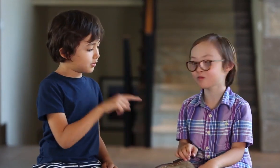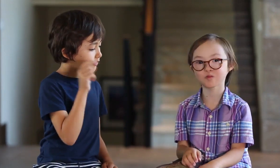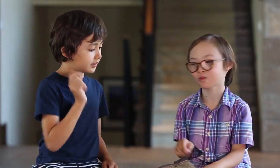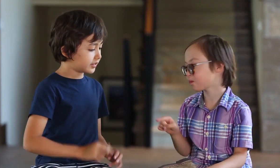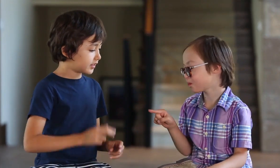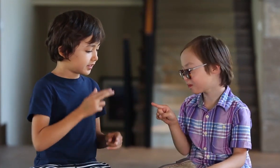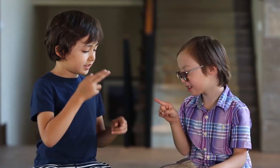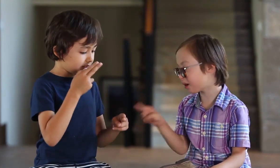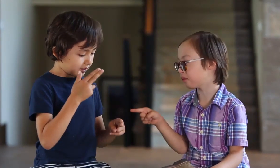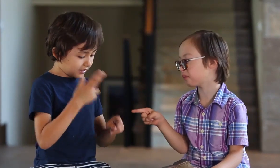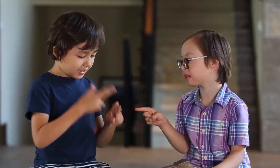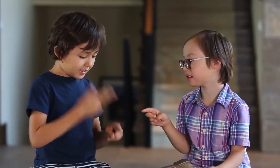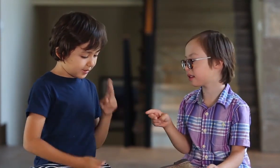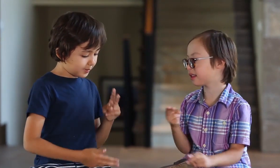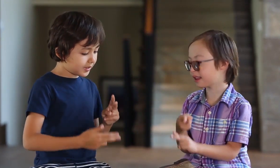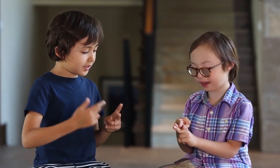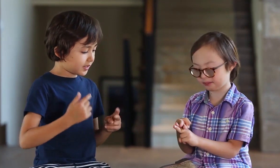You name what?